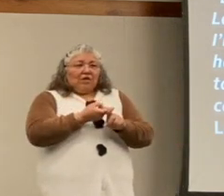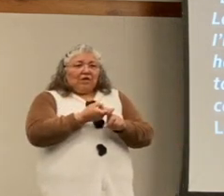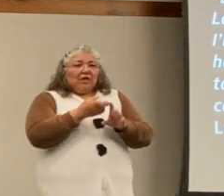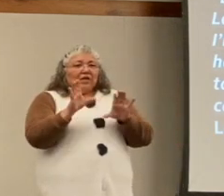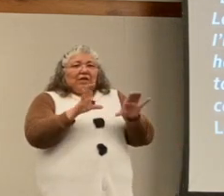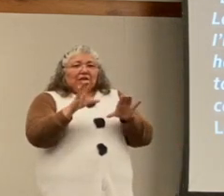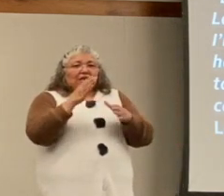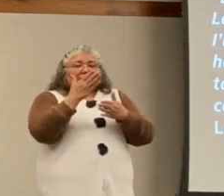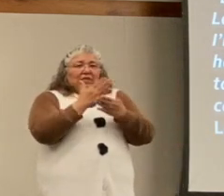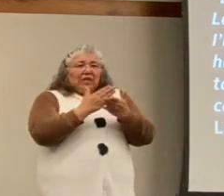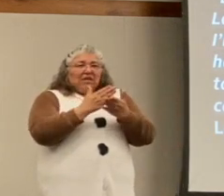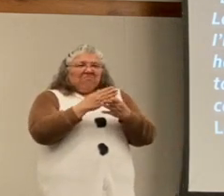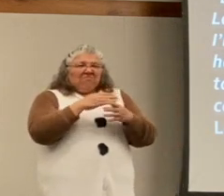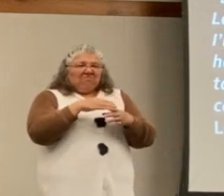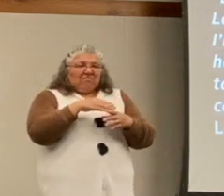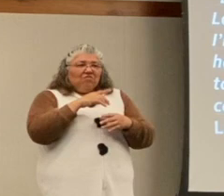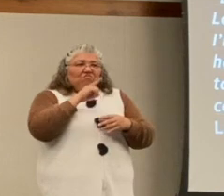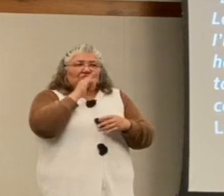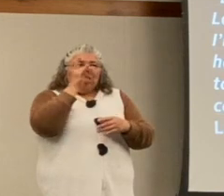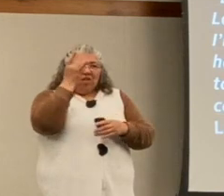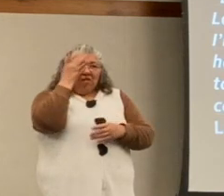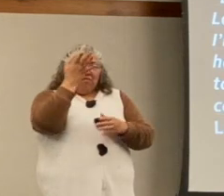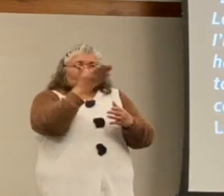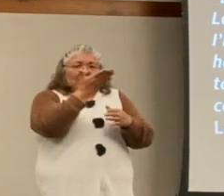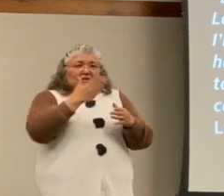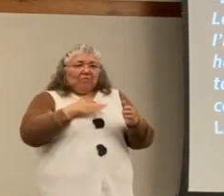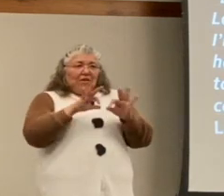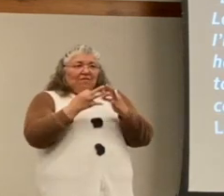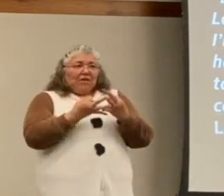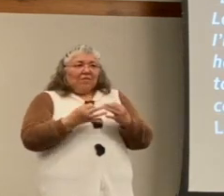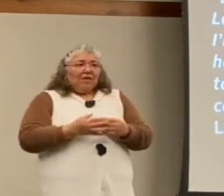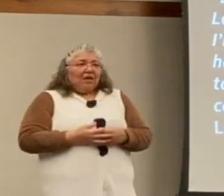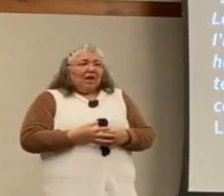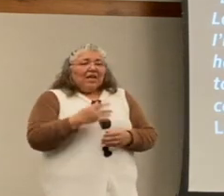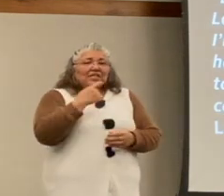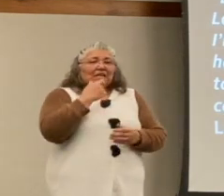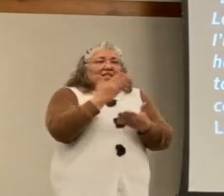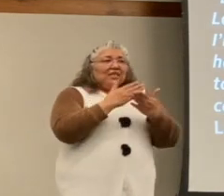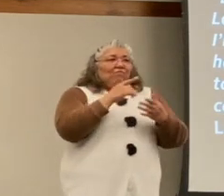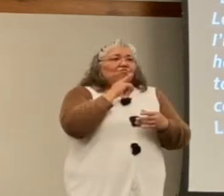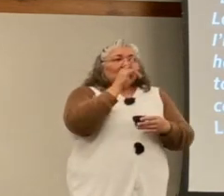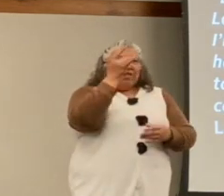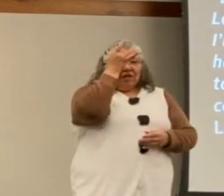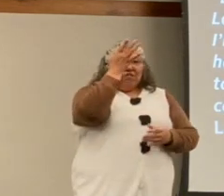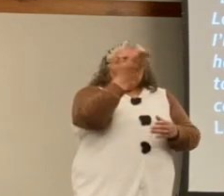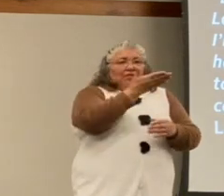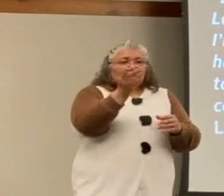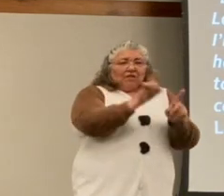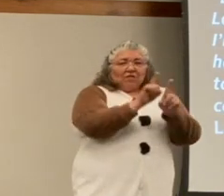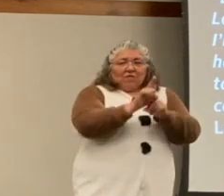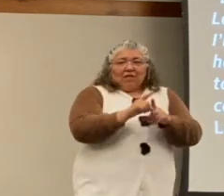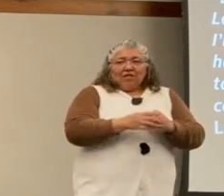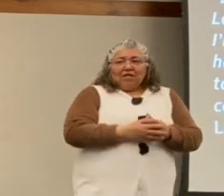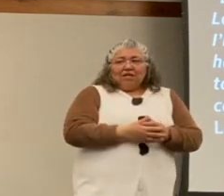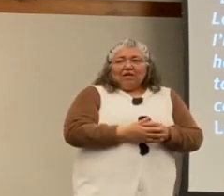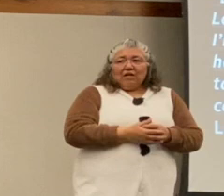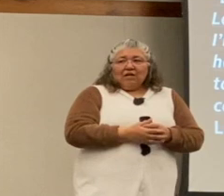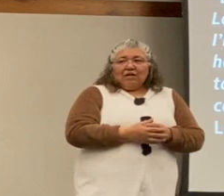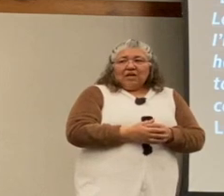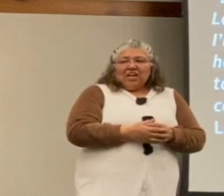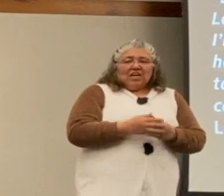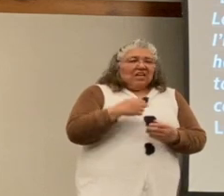did some ugly things to my family and said some ugly things as well. And it lit my